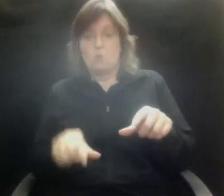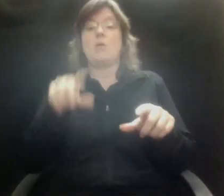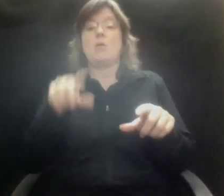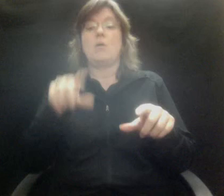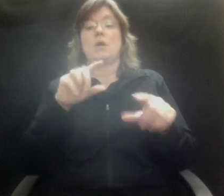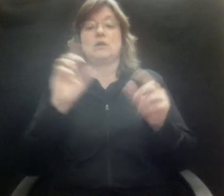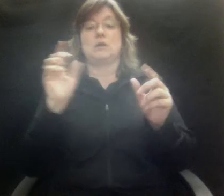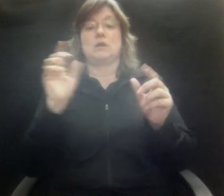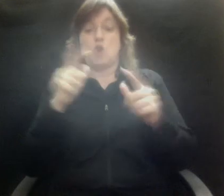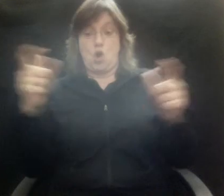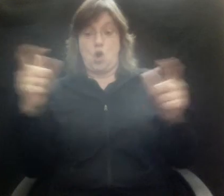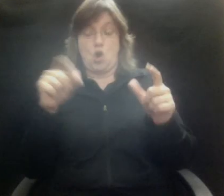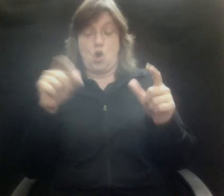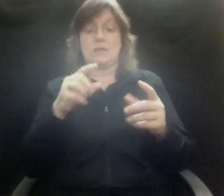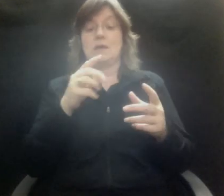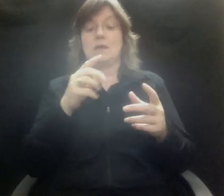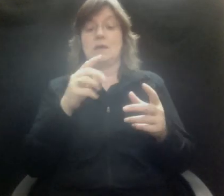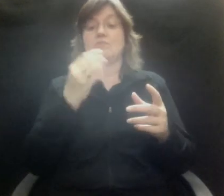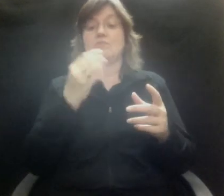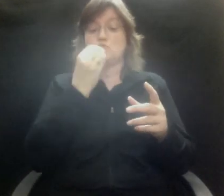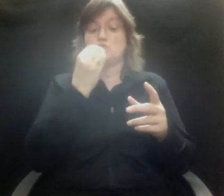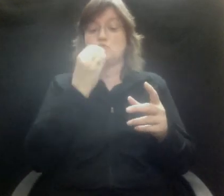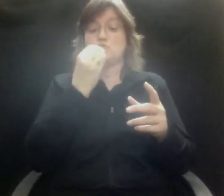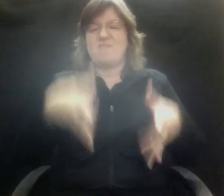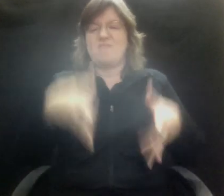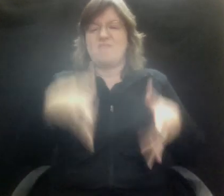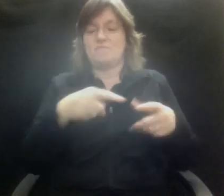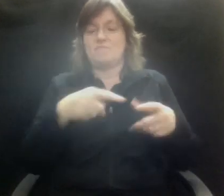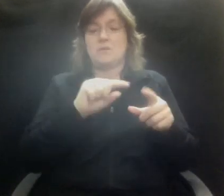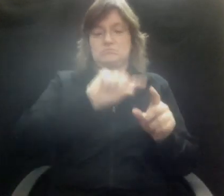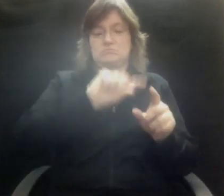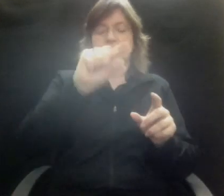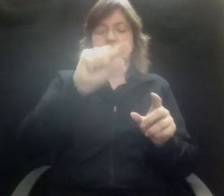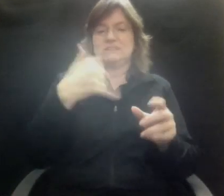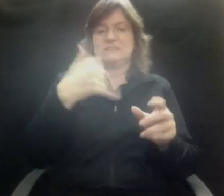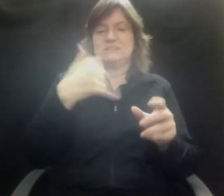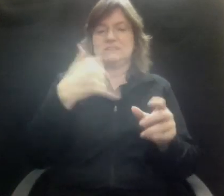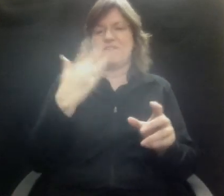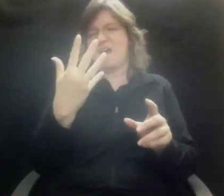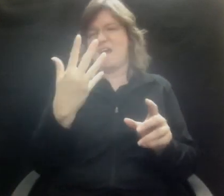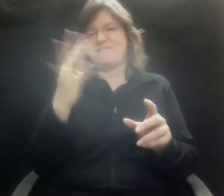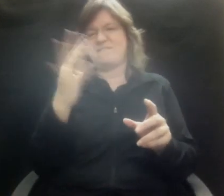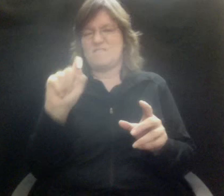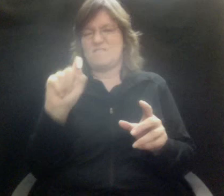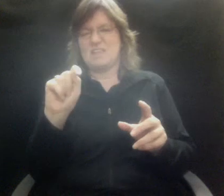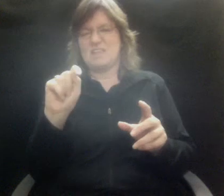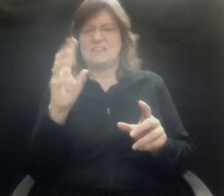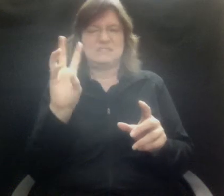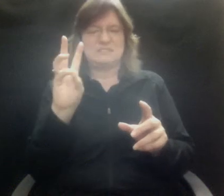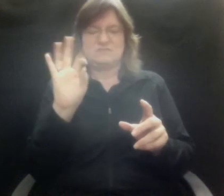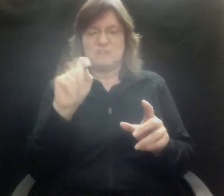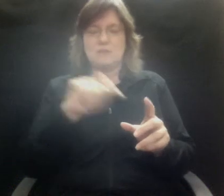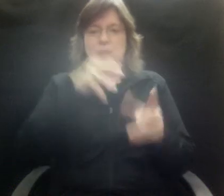intestines, even though there's still 5 or 6 feet of journey to take before the material leaves your body, we're primarily talking about